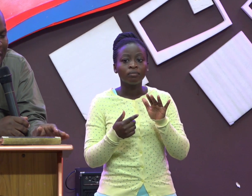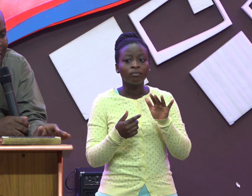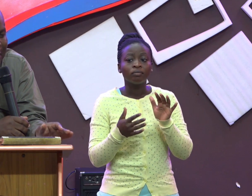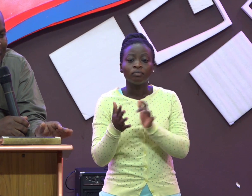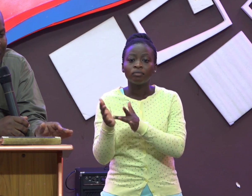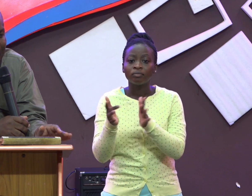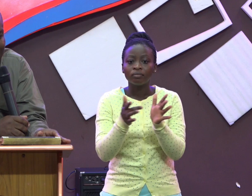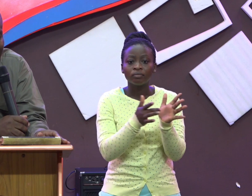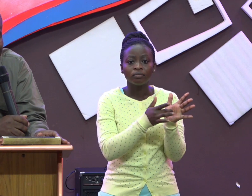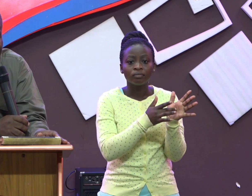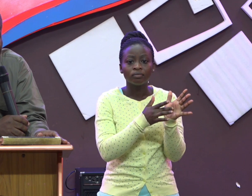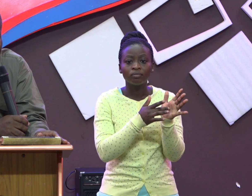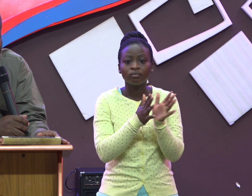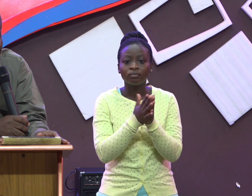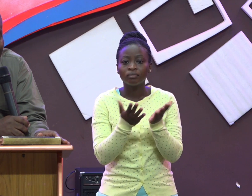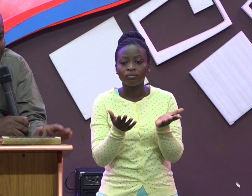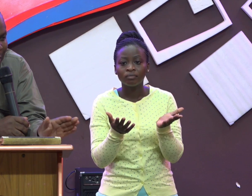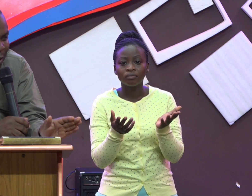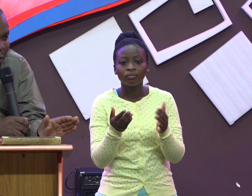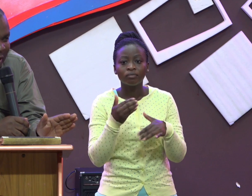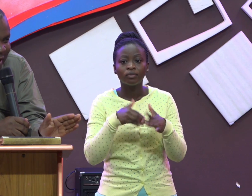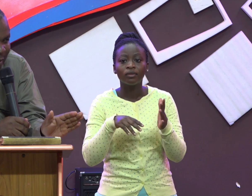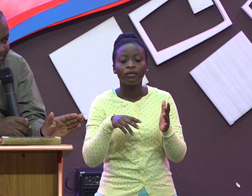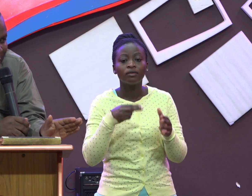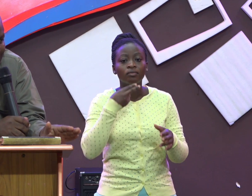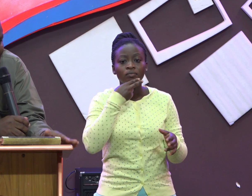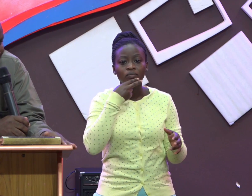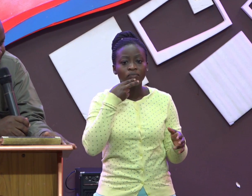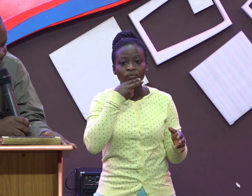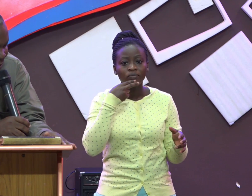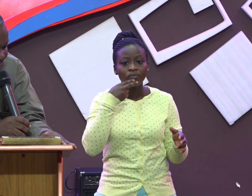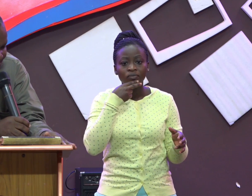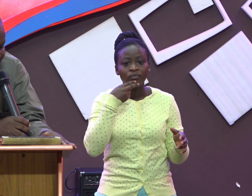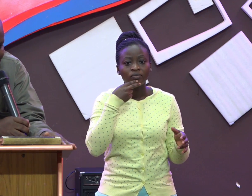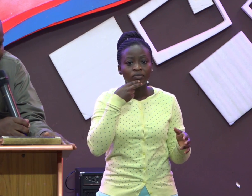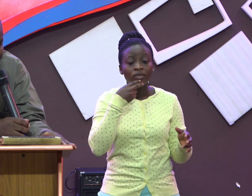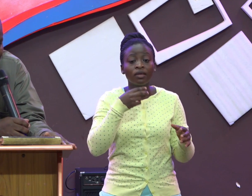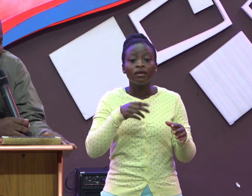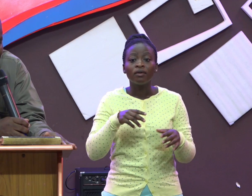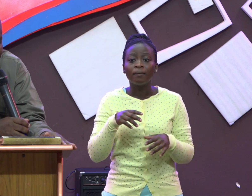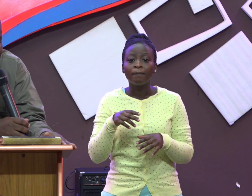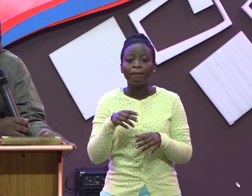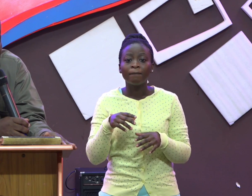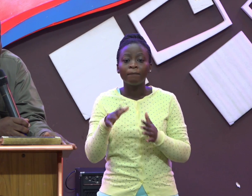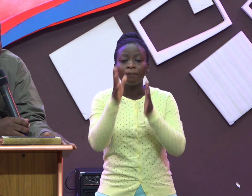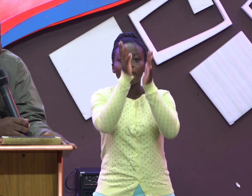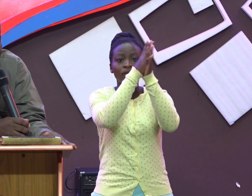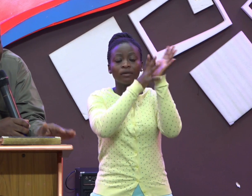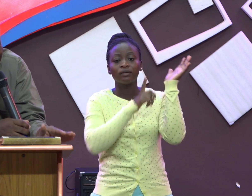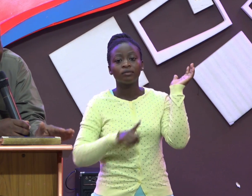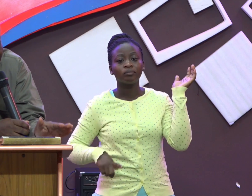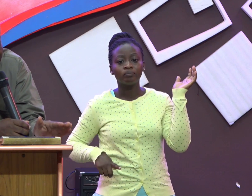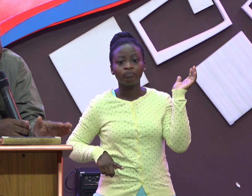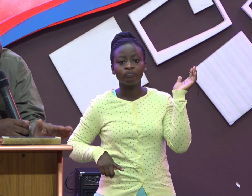Hebrews 12 that even when Jesus was at the cross, joy was set before him. While we sang your mass again, praise the